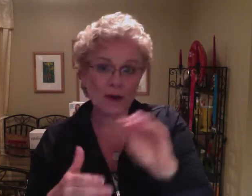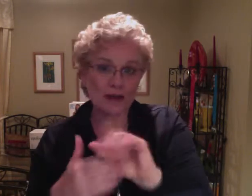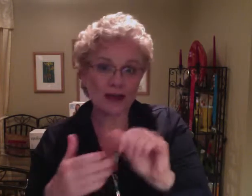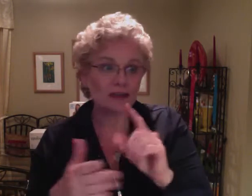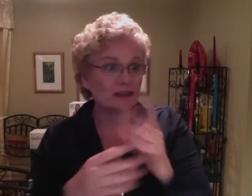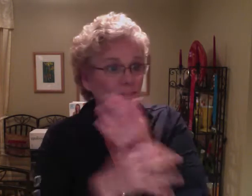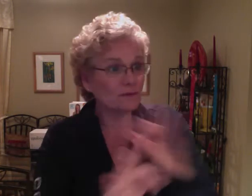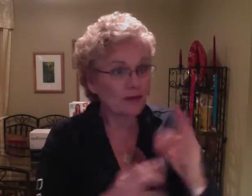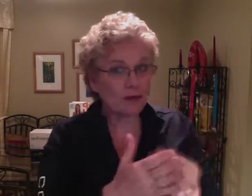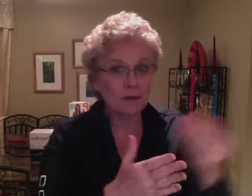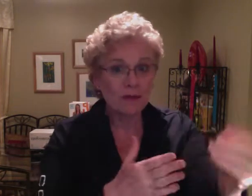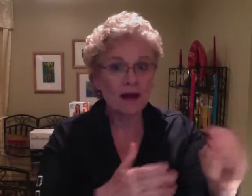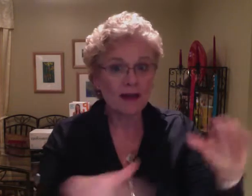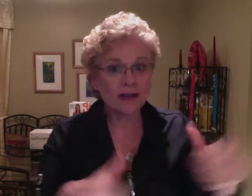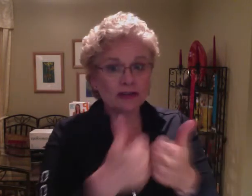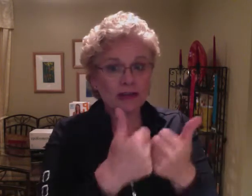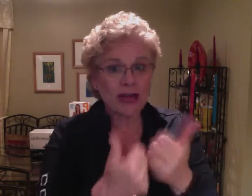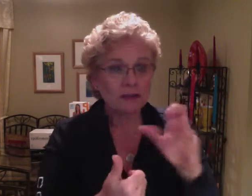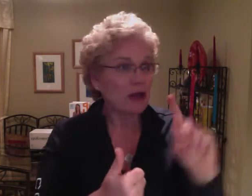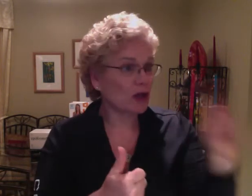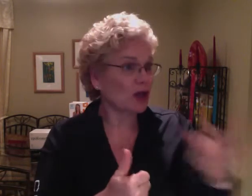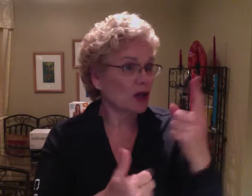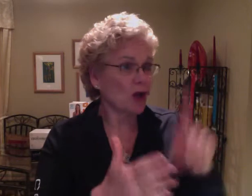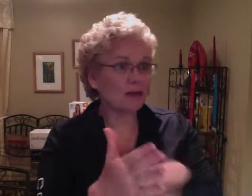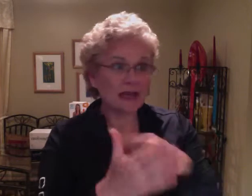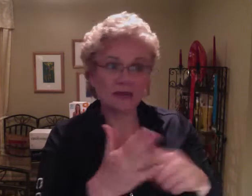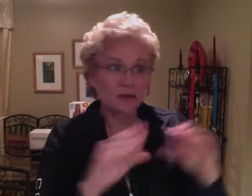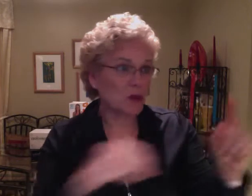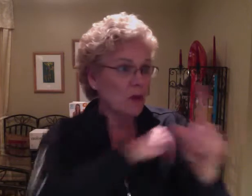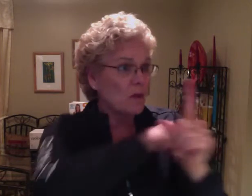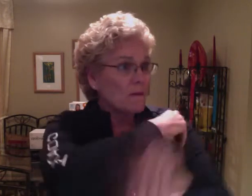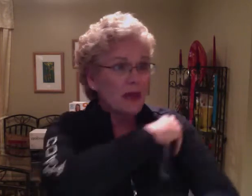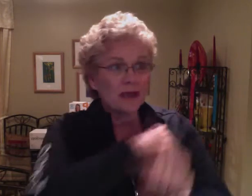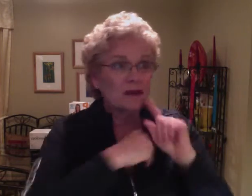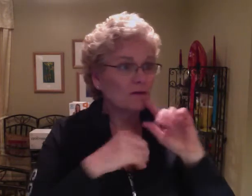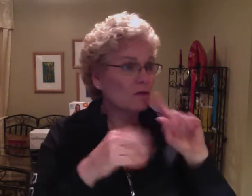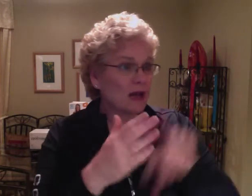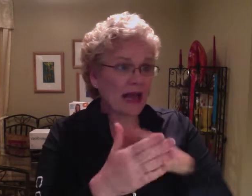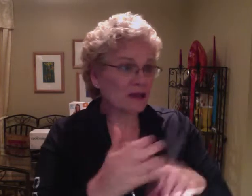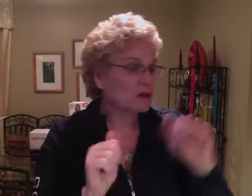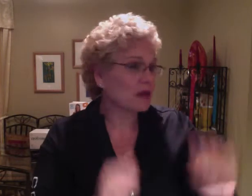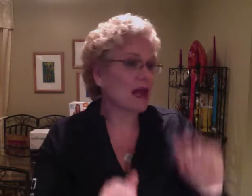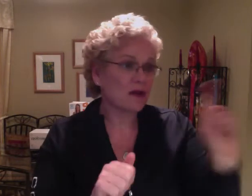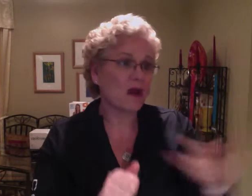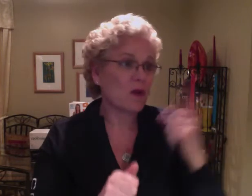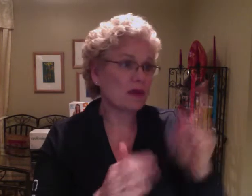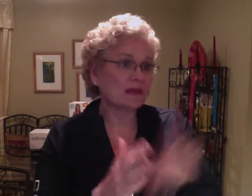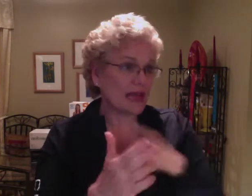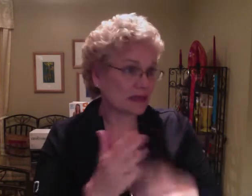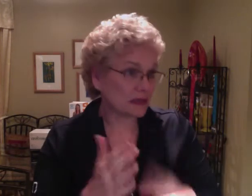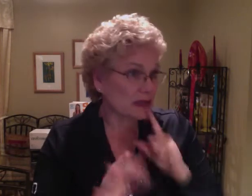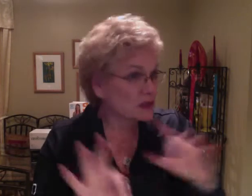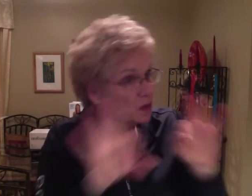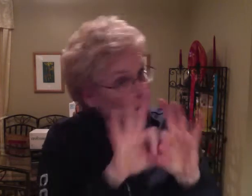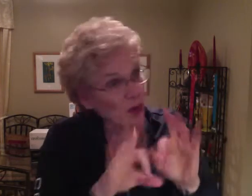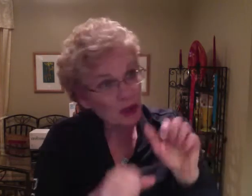it. You can always cancel. There's no penalty for canceling. You can always cancel. I mean, is it worth it to you? Because these things you told